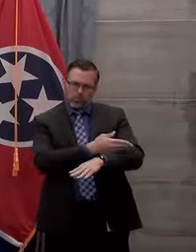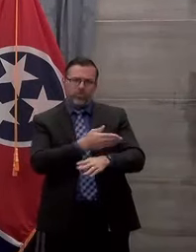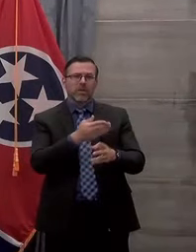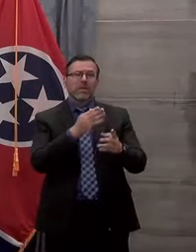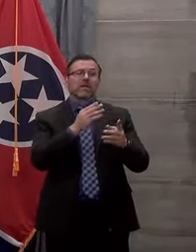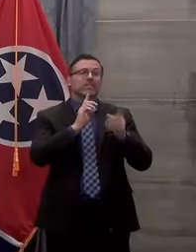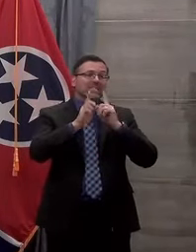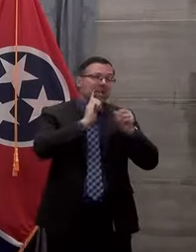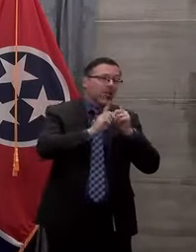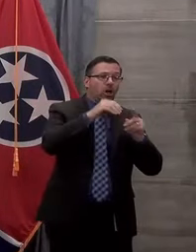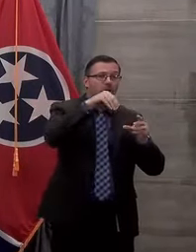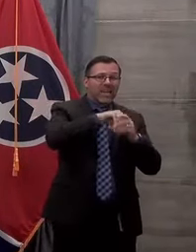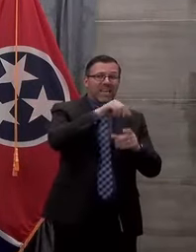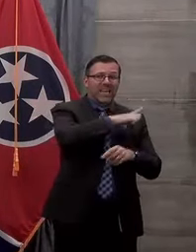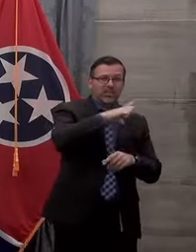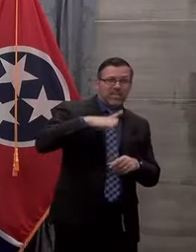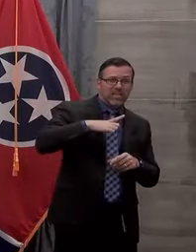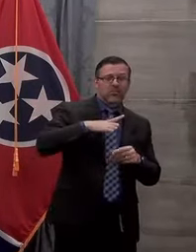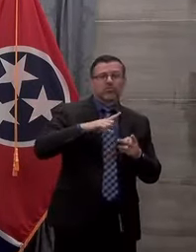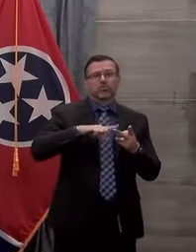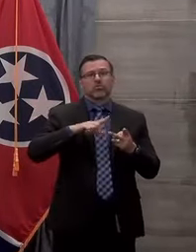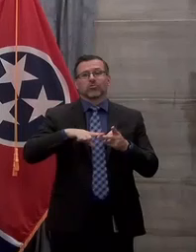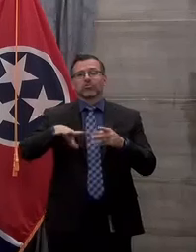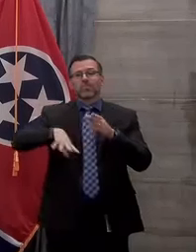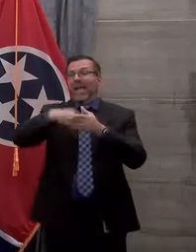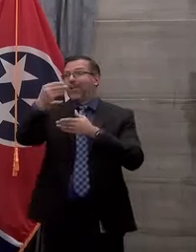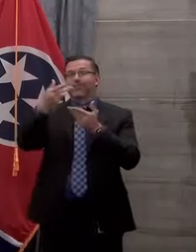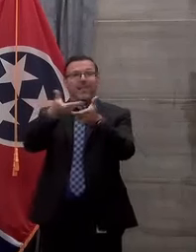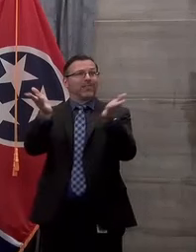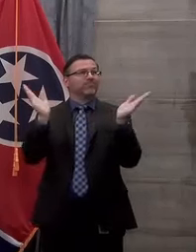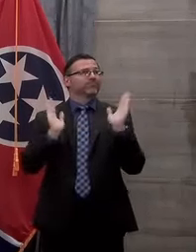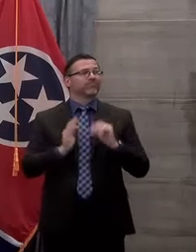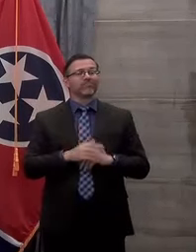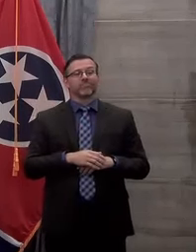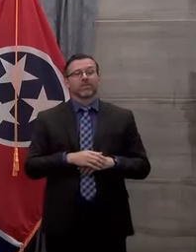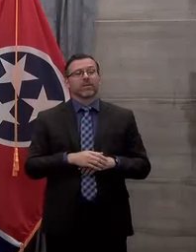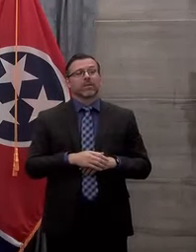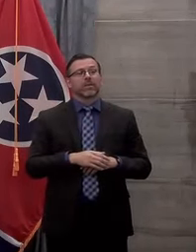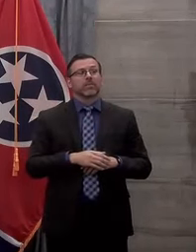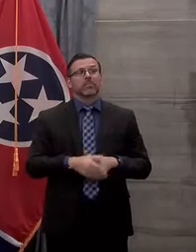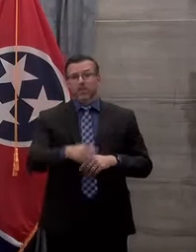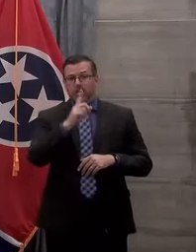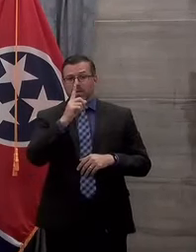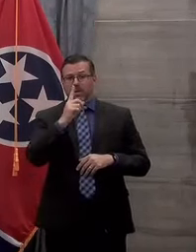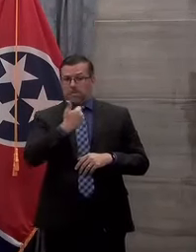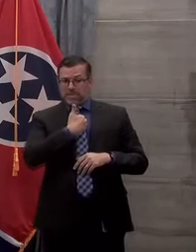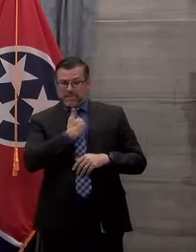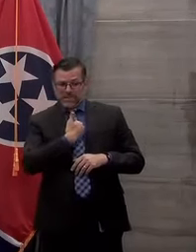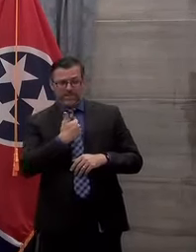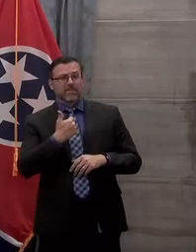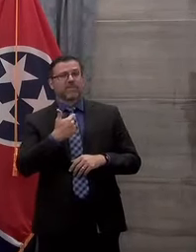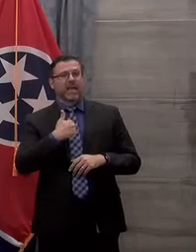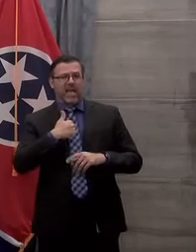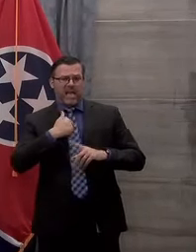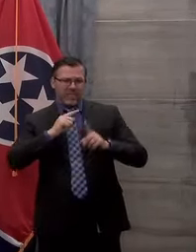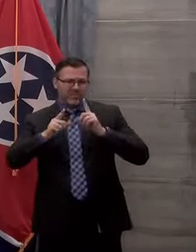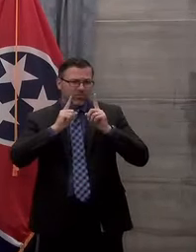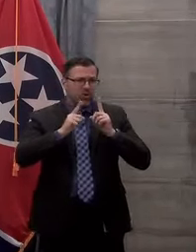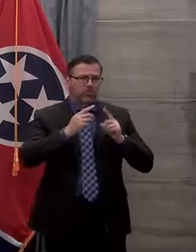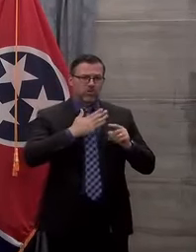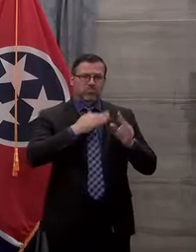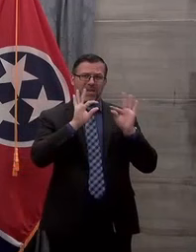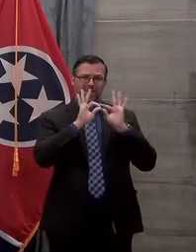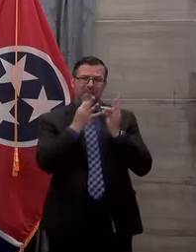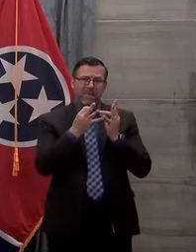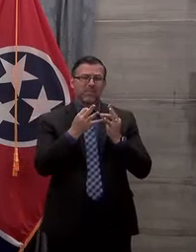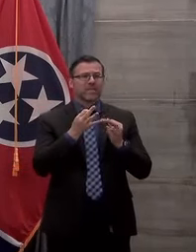the legislature, in the public square. I know for myself, having conversations with my family, with